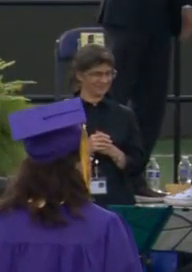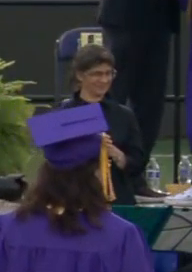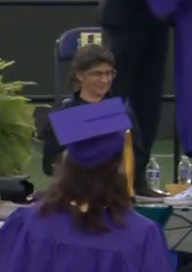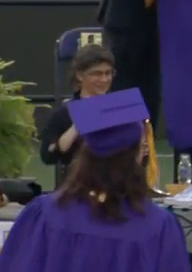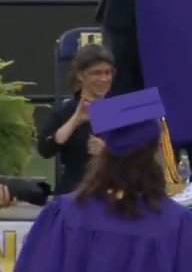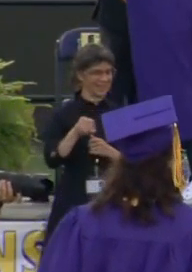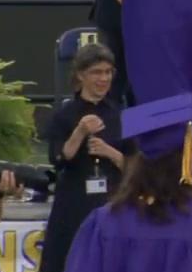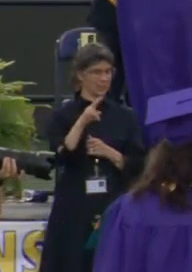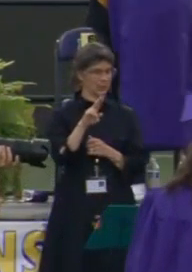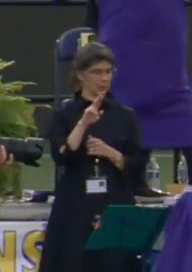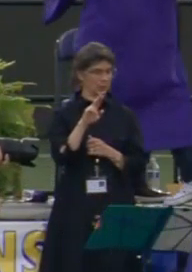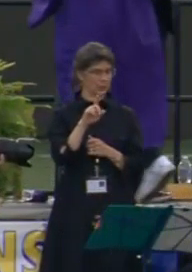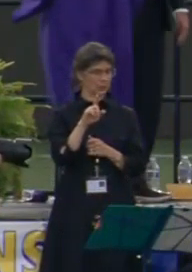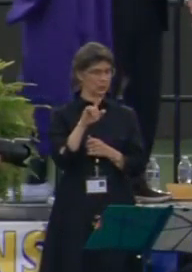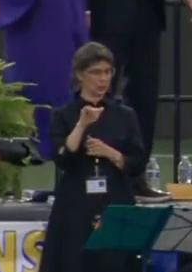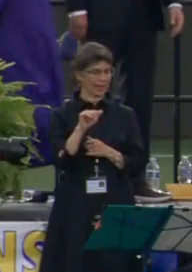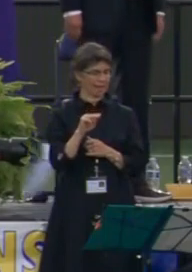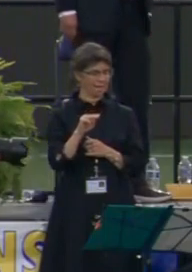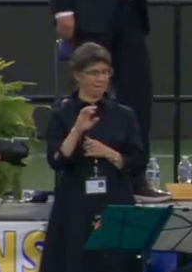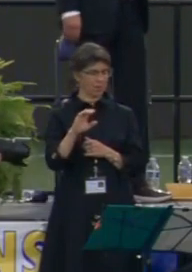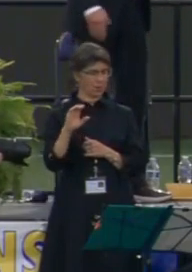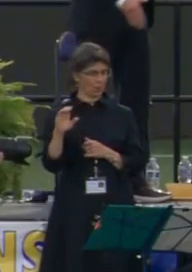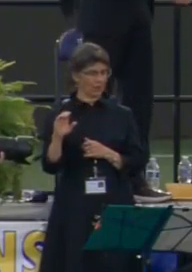Julian Caldwell Coyle.